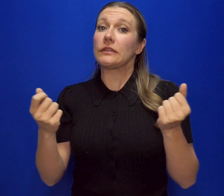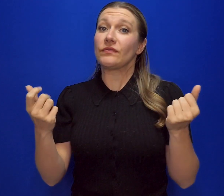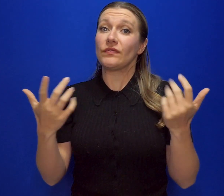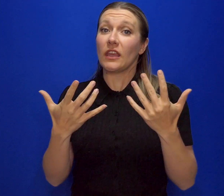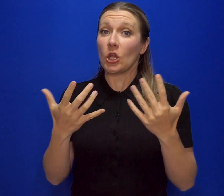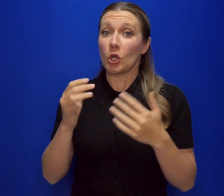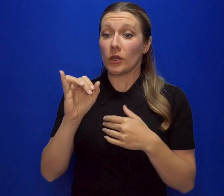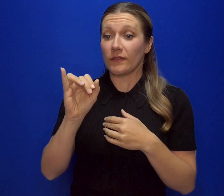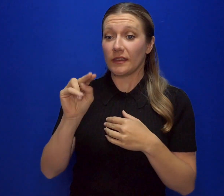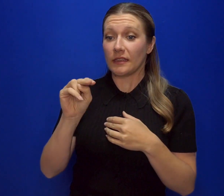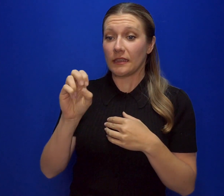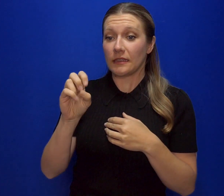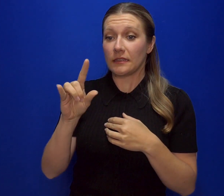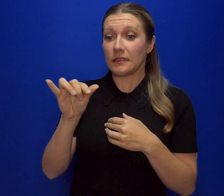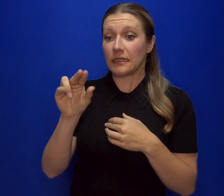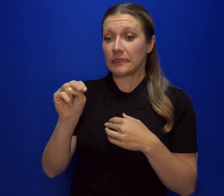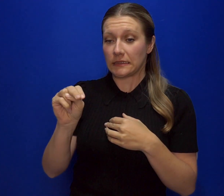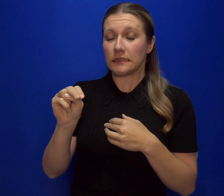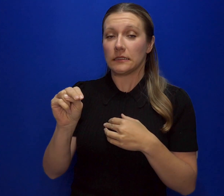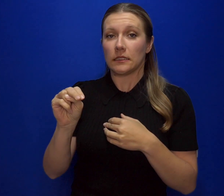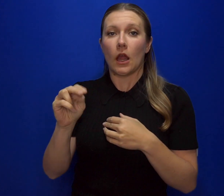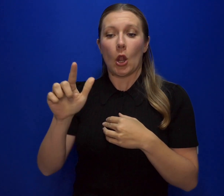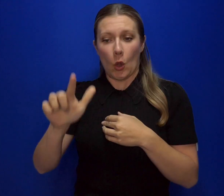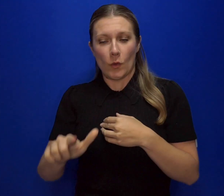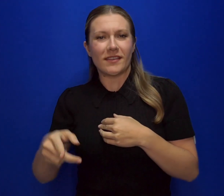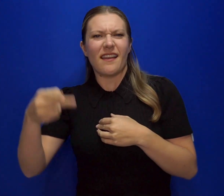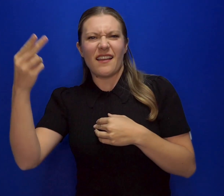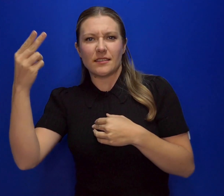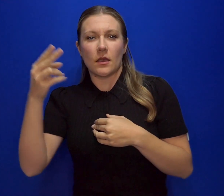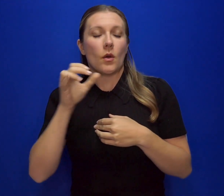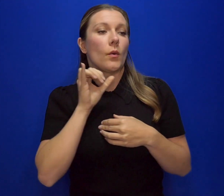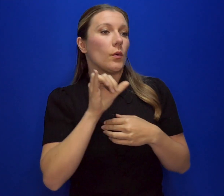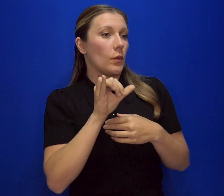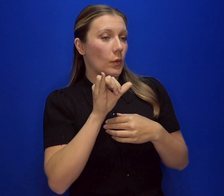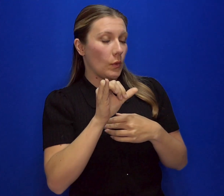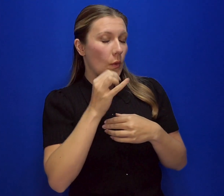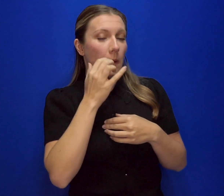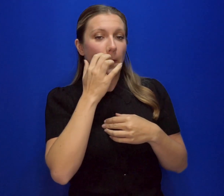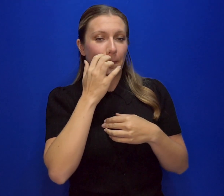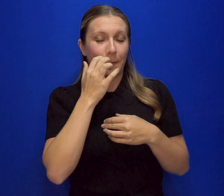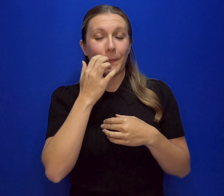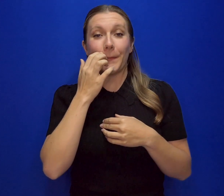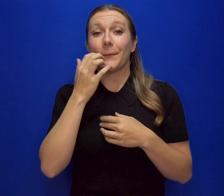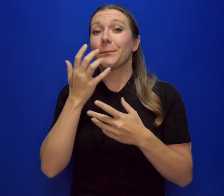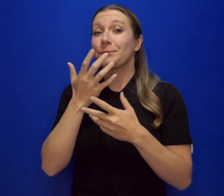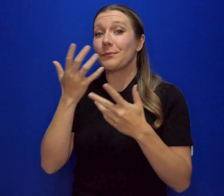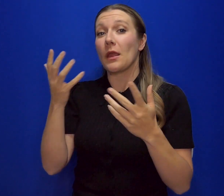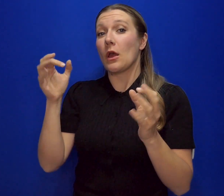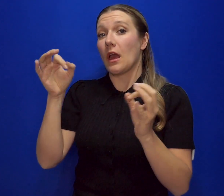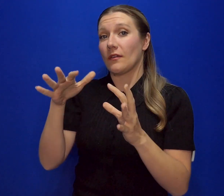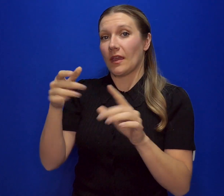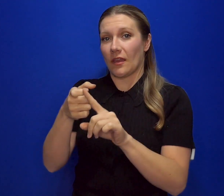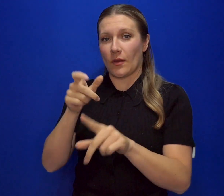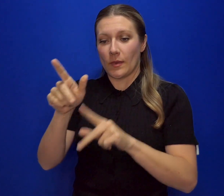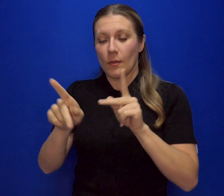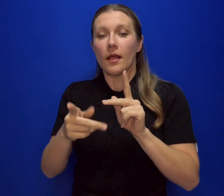of Insulin Lows and Highs. And Ooh. there were a ton of feedback that came from people. Again,